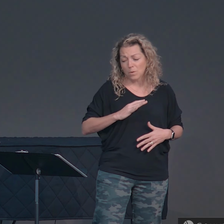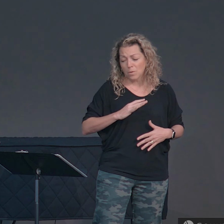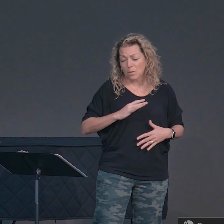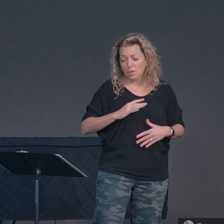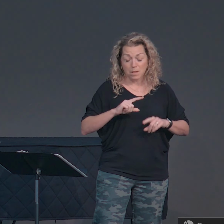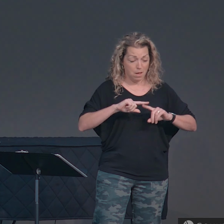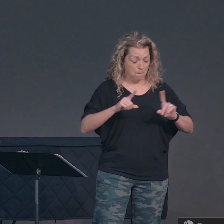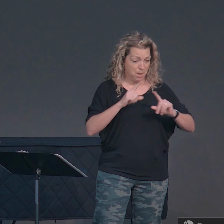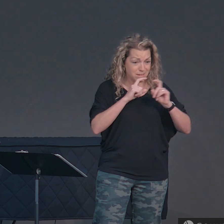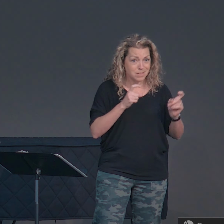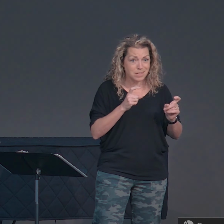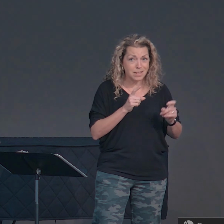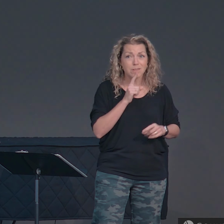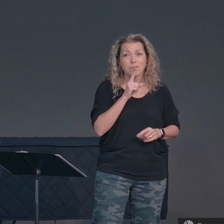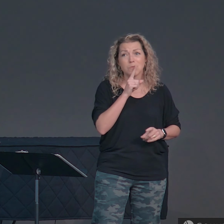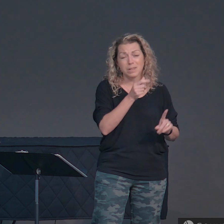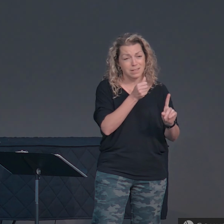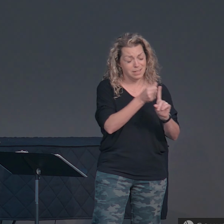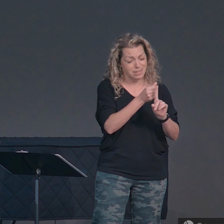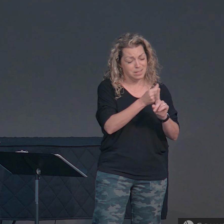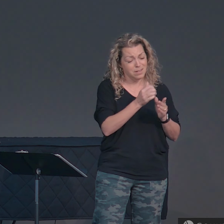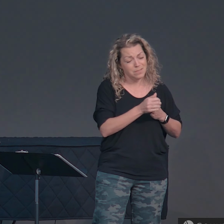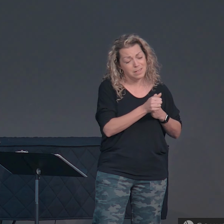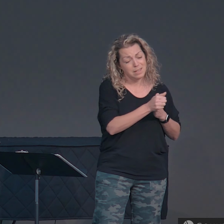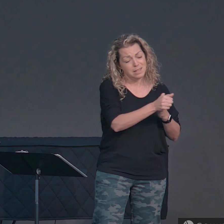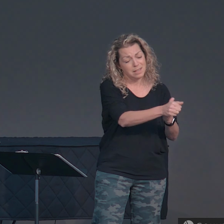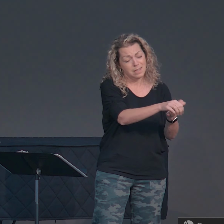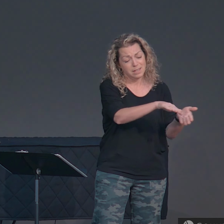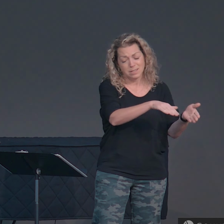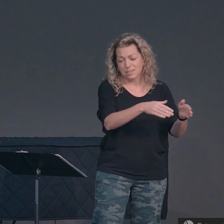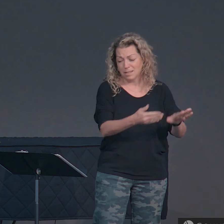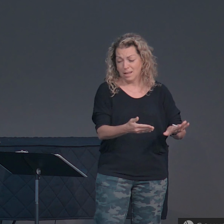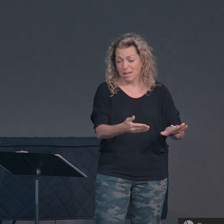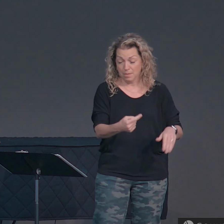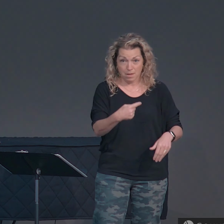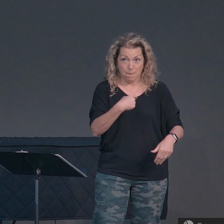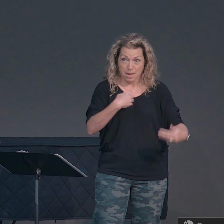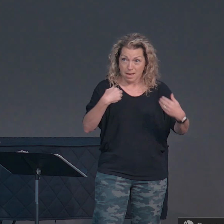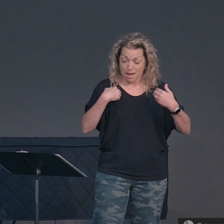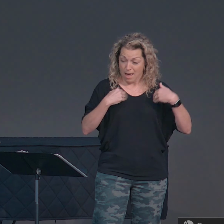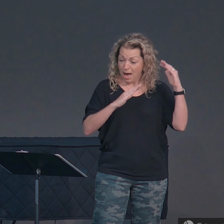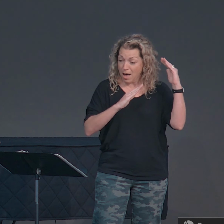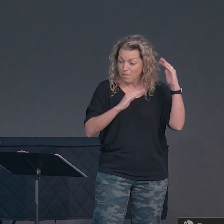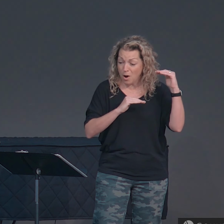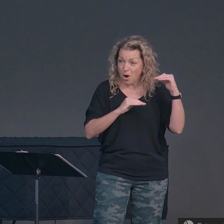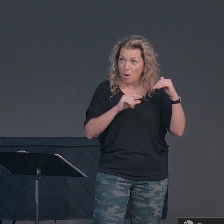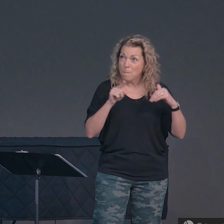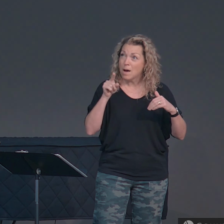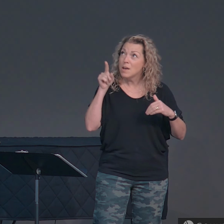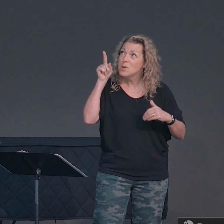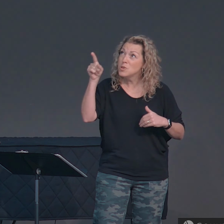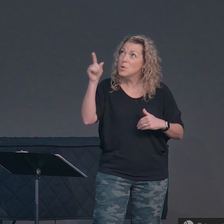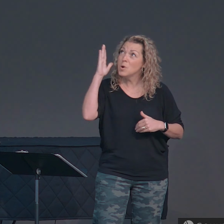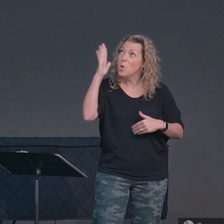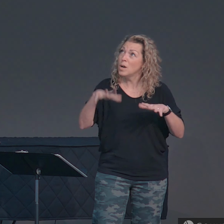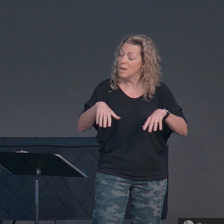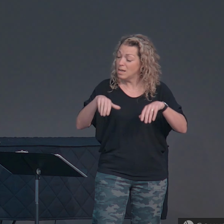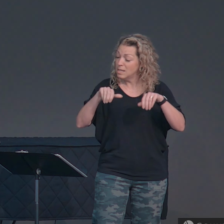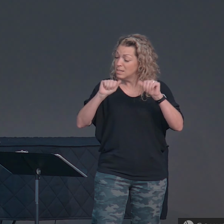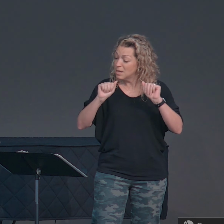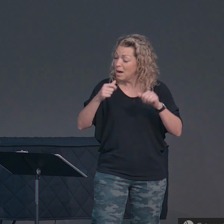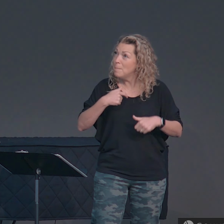to the grave. I had no hope that you would